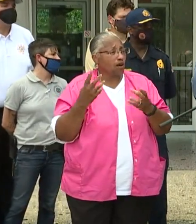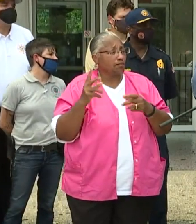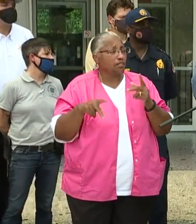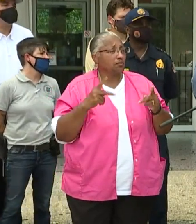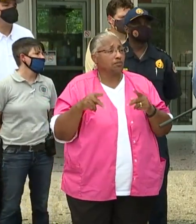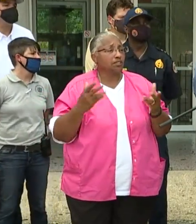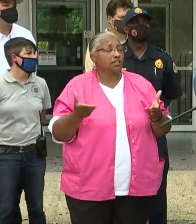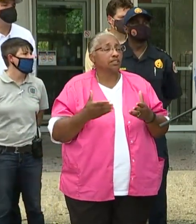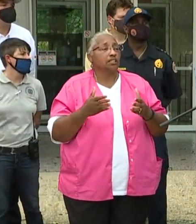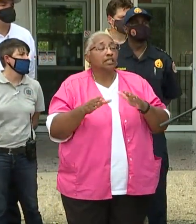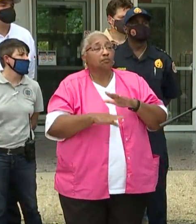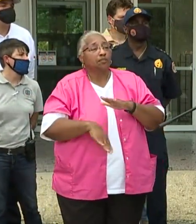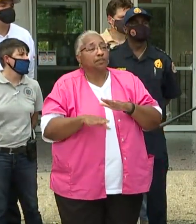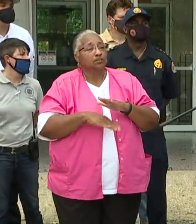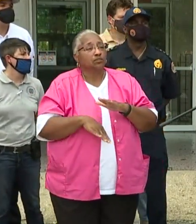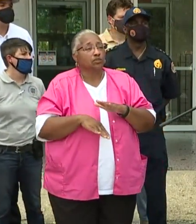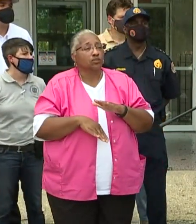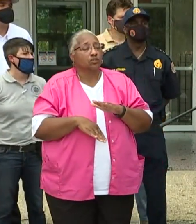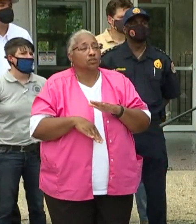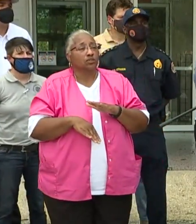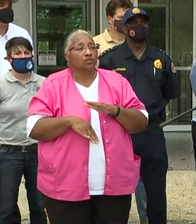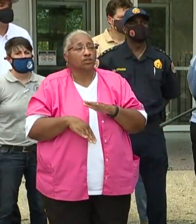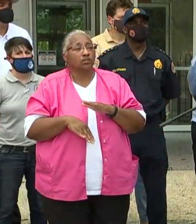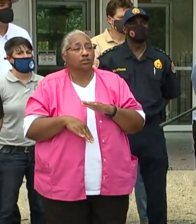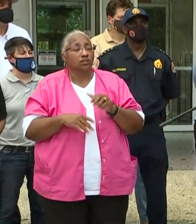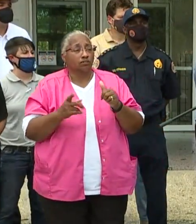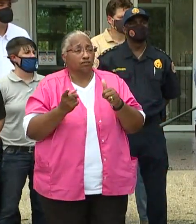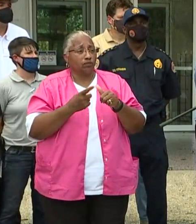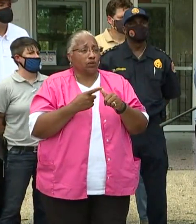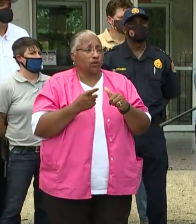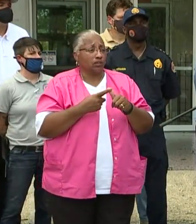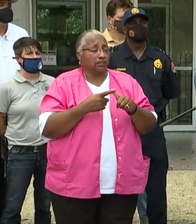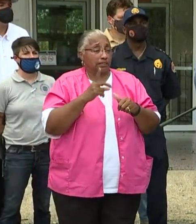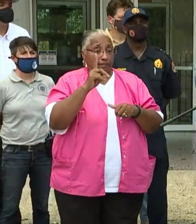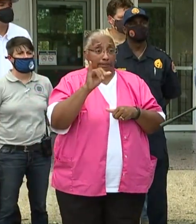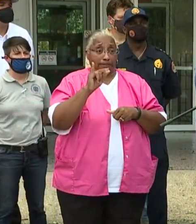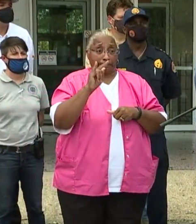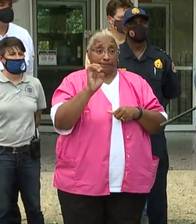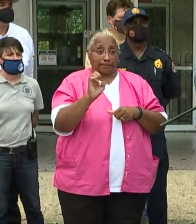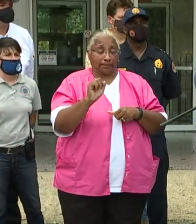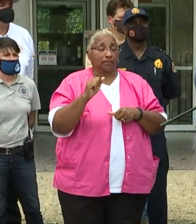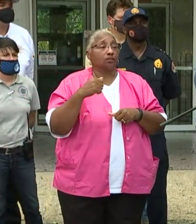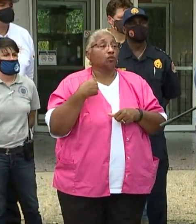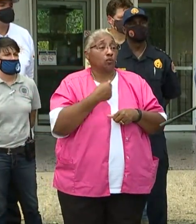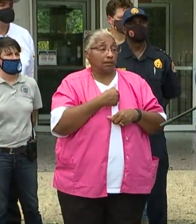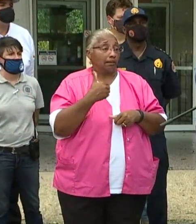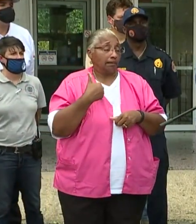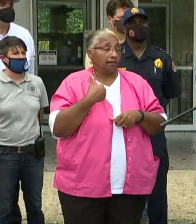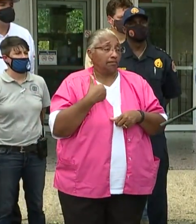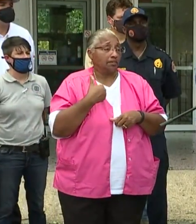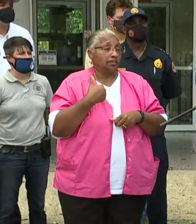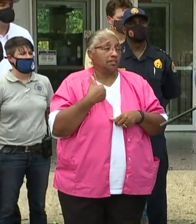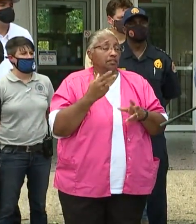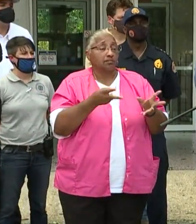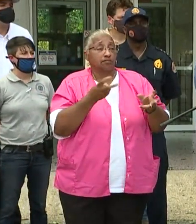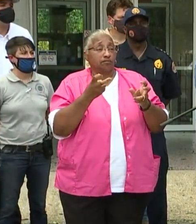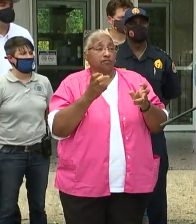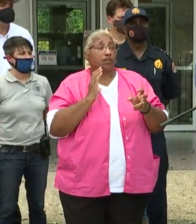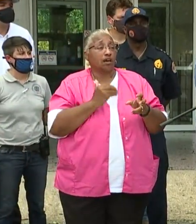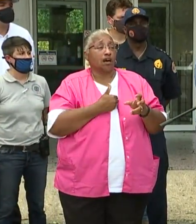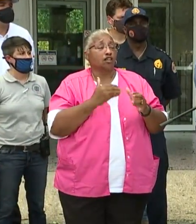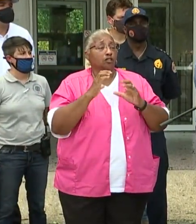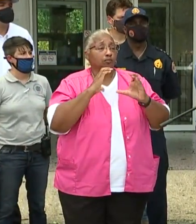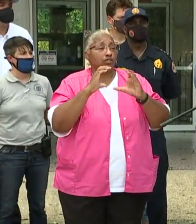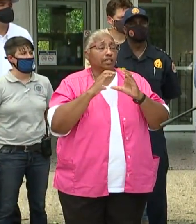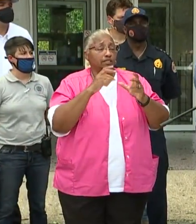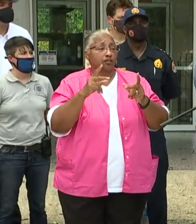currently? Well, based on the preliminary and really data that we have collected from our communication